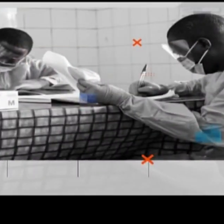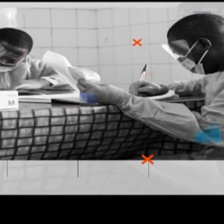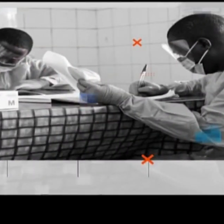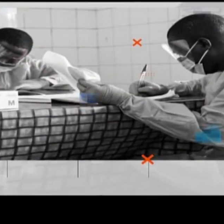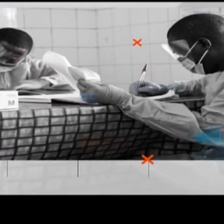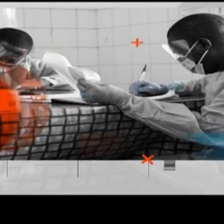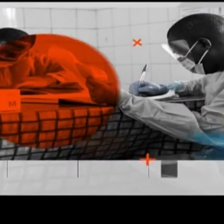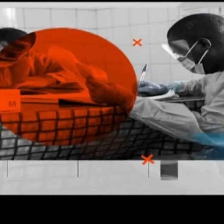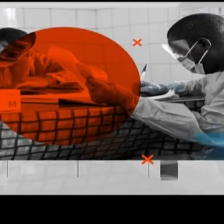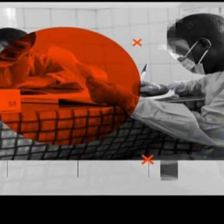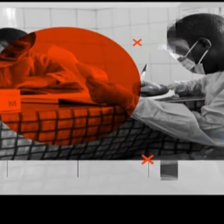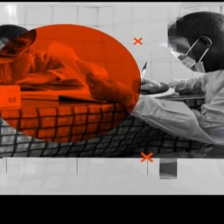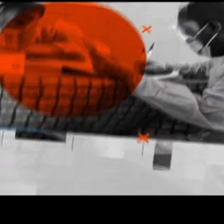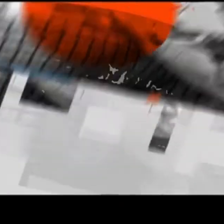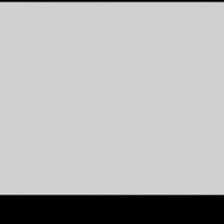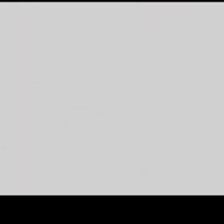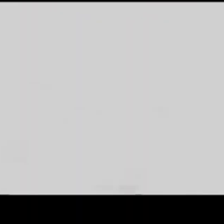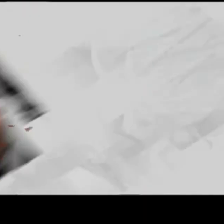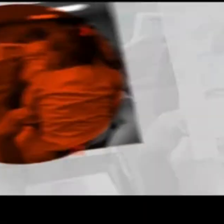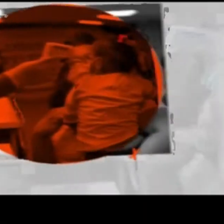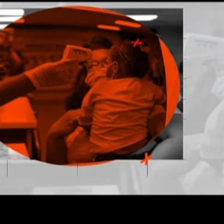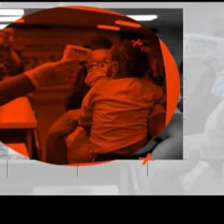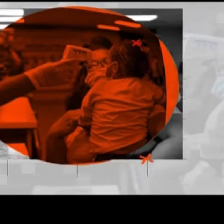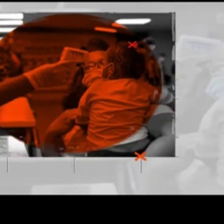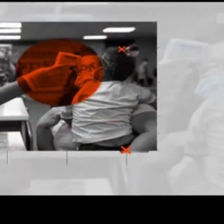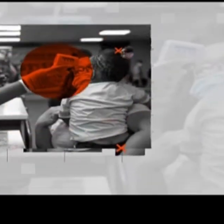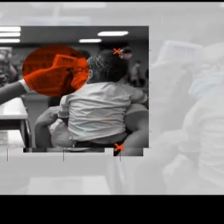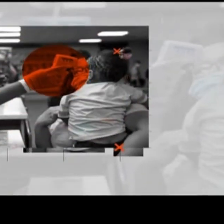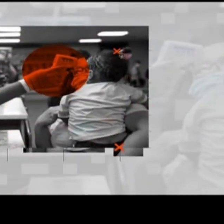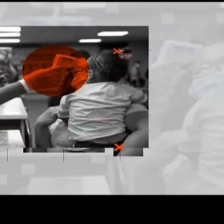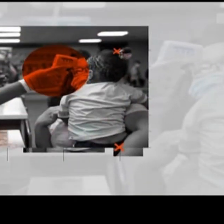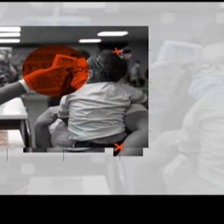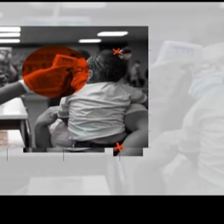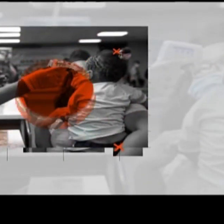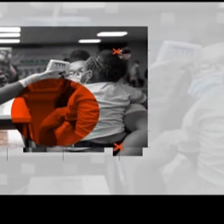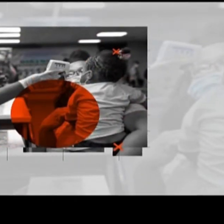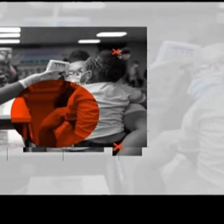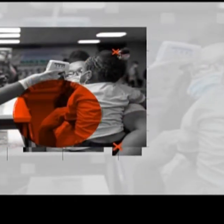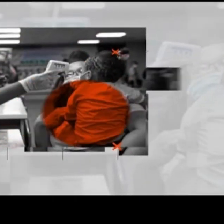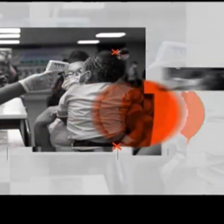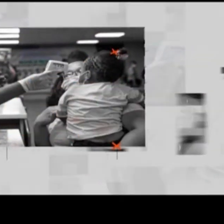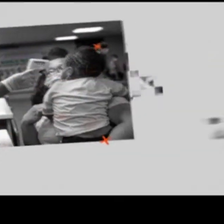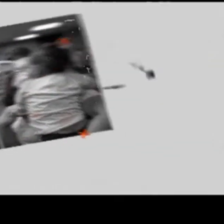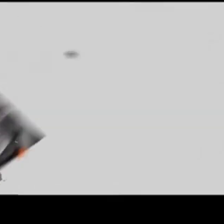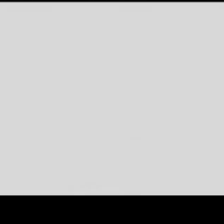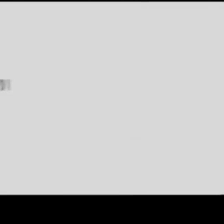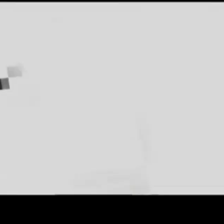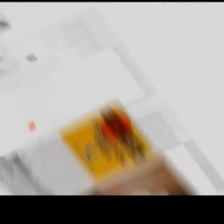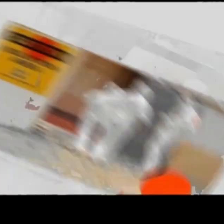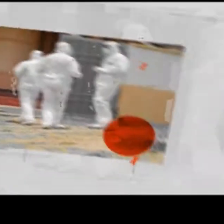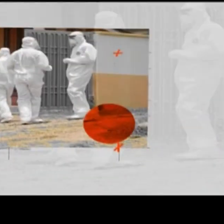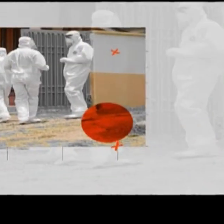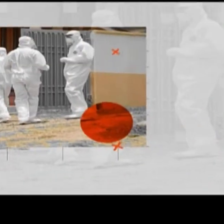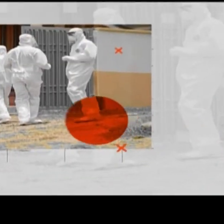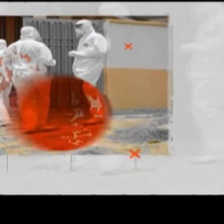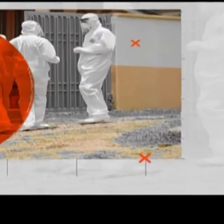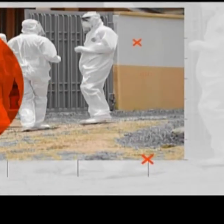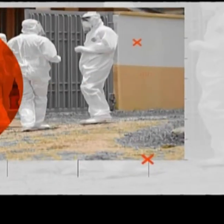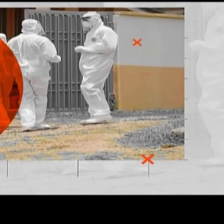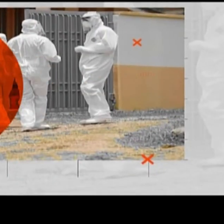testing, isolating, treating, and attending to the affected persons rests heavily on the shoulders of our health